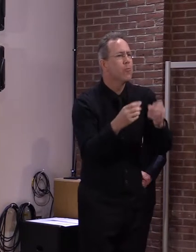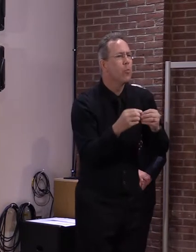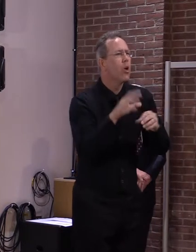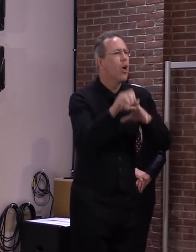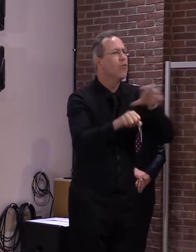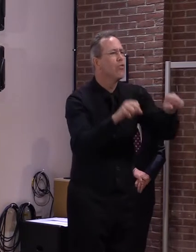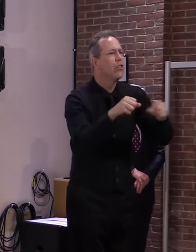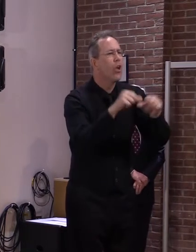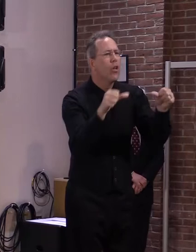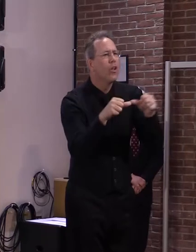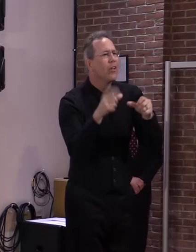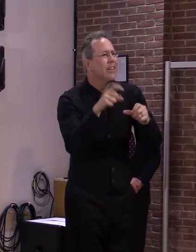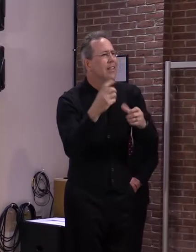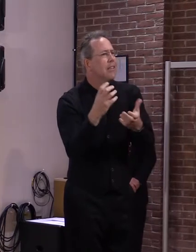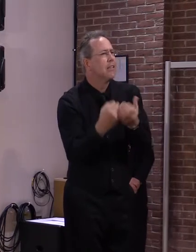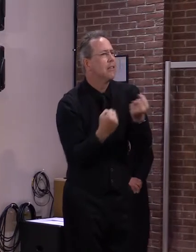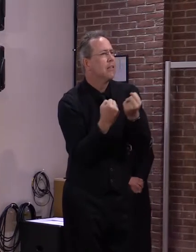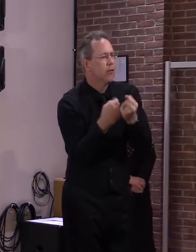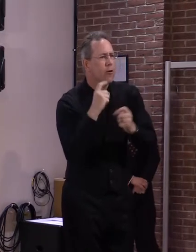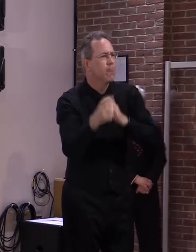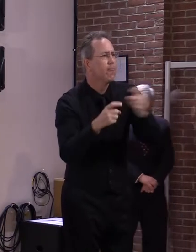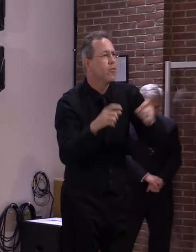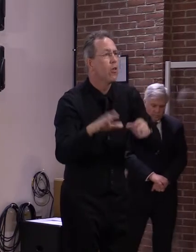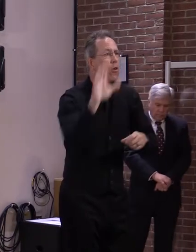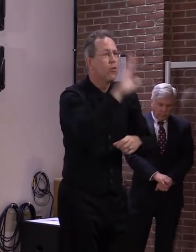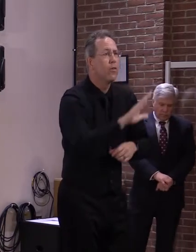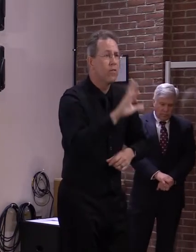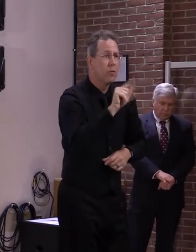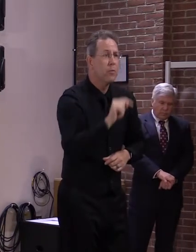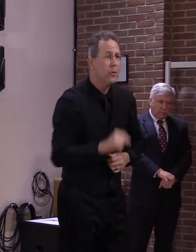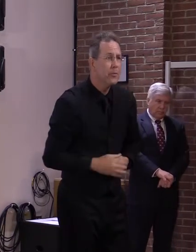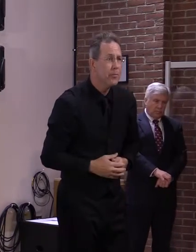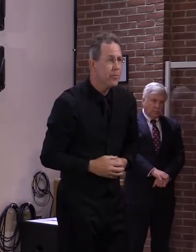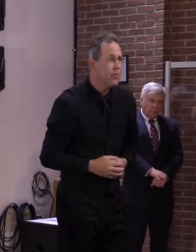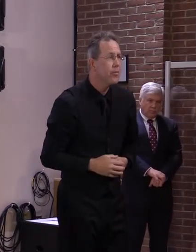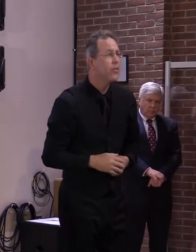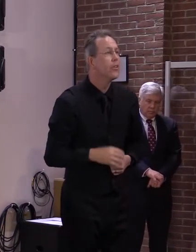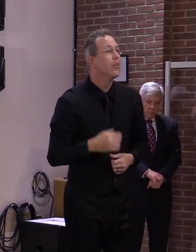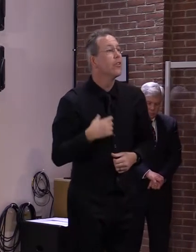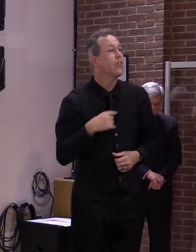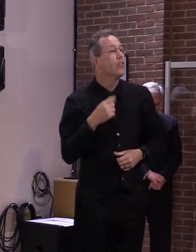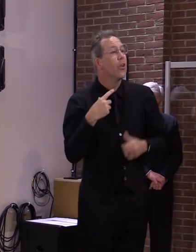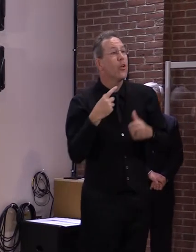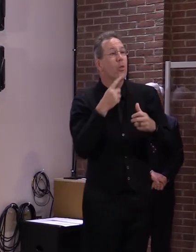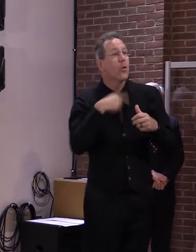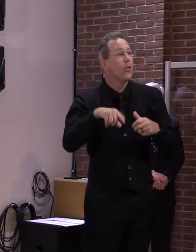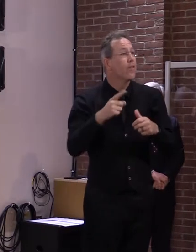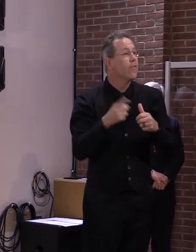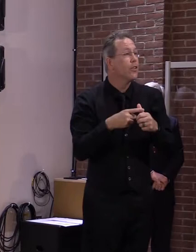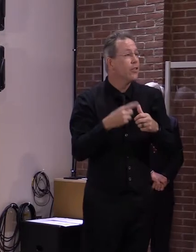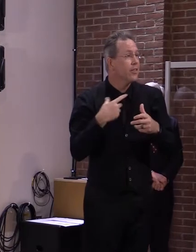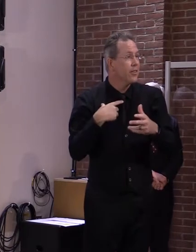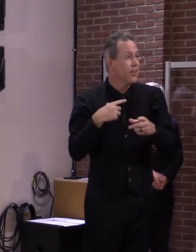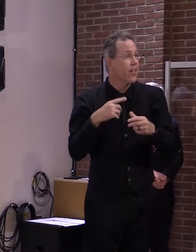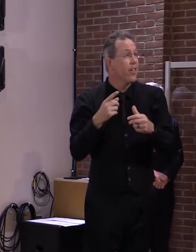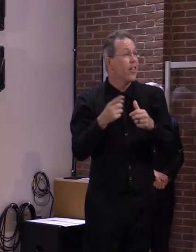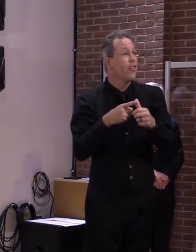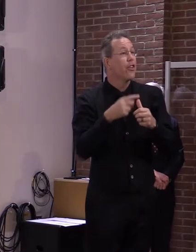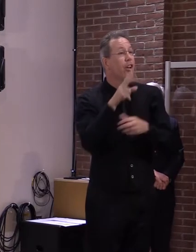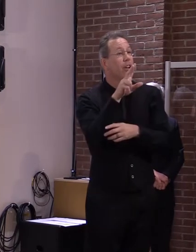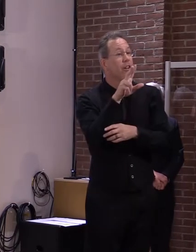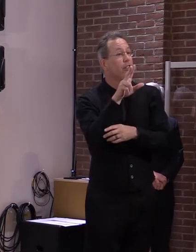counties and areas of the state. Notifications for the first 38 grants went out earlier this week and are listed on our site at